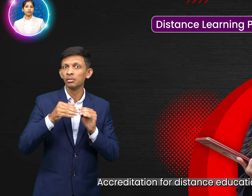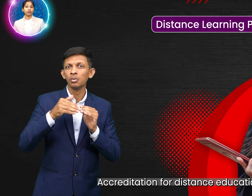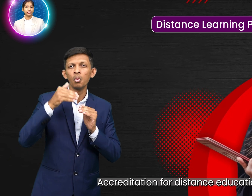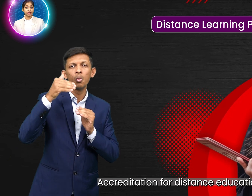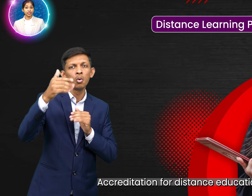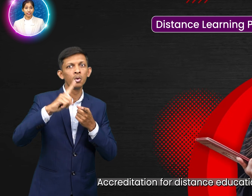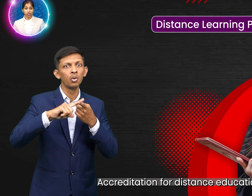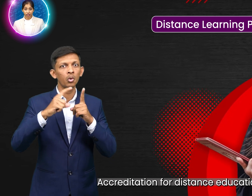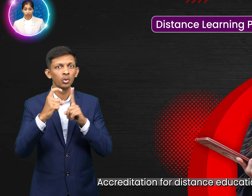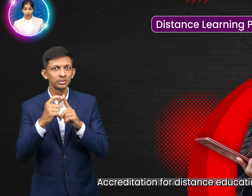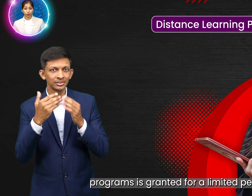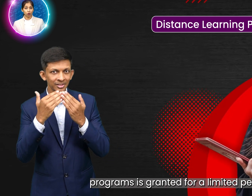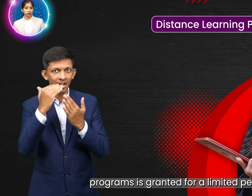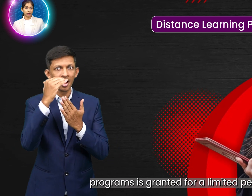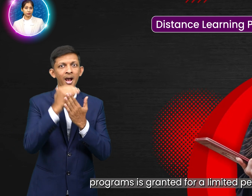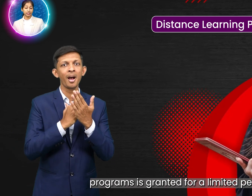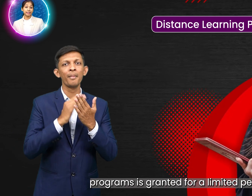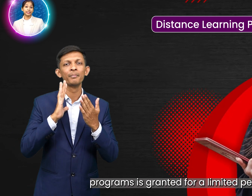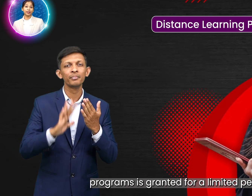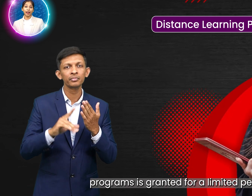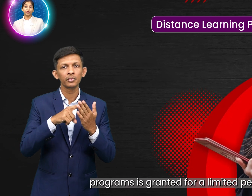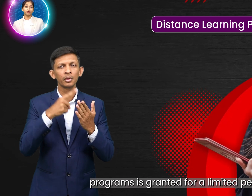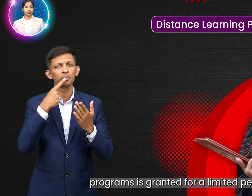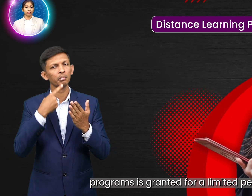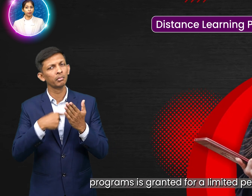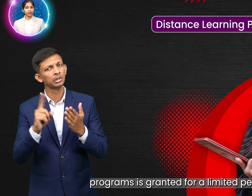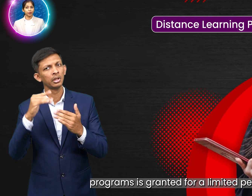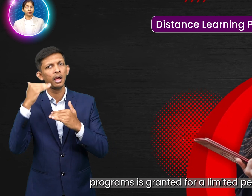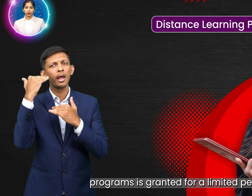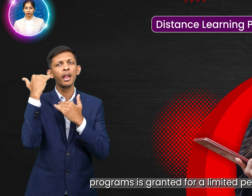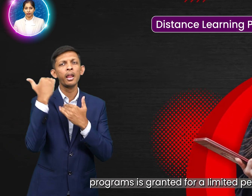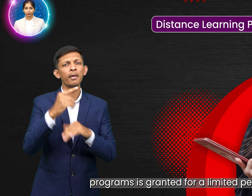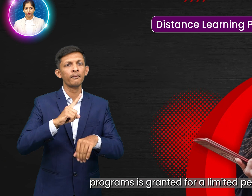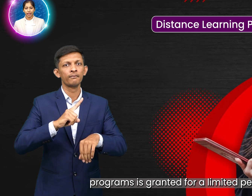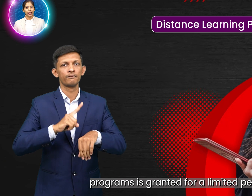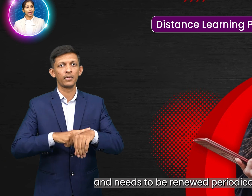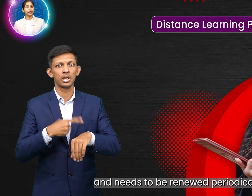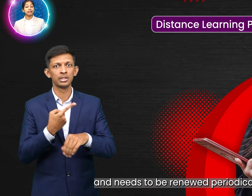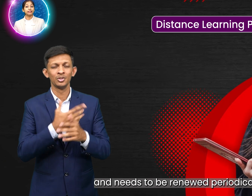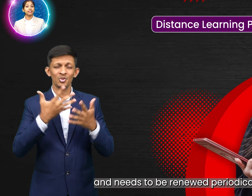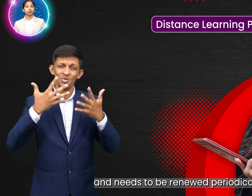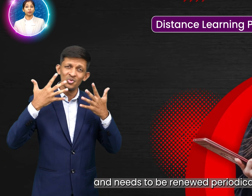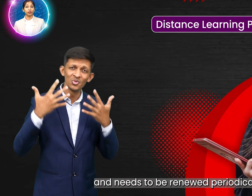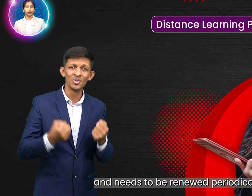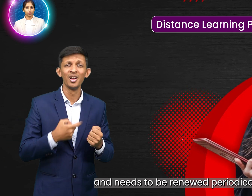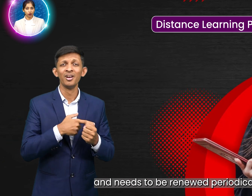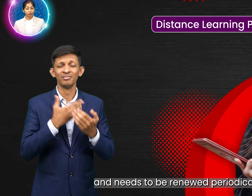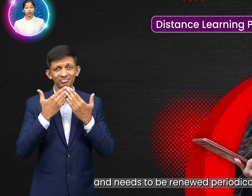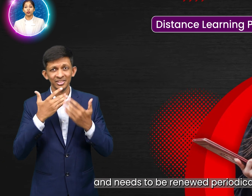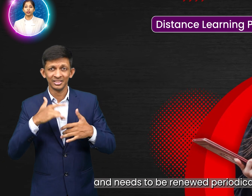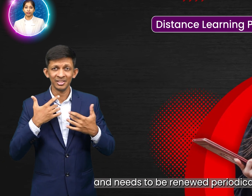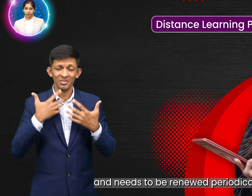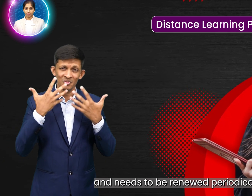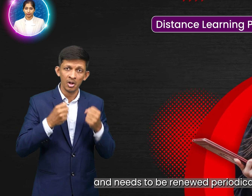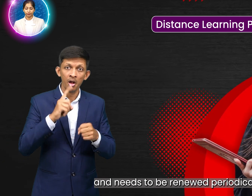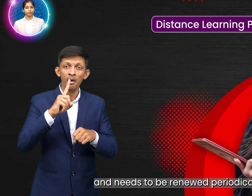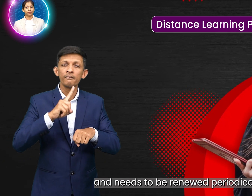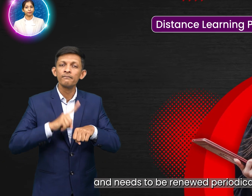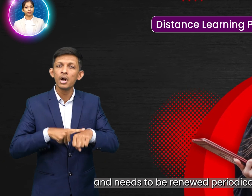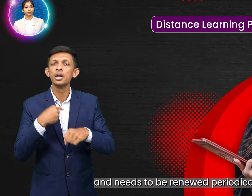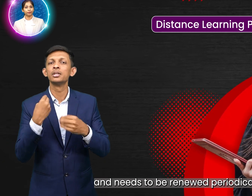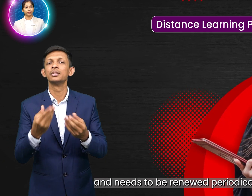Accreditation for distance education programs is granted for a limited period and needs to be renewed